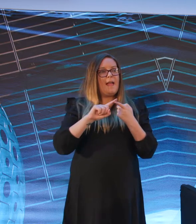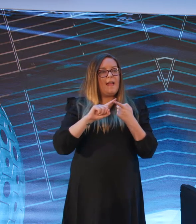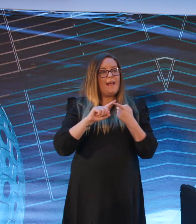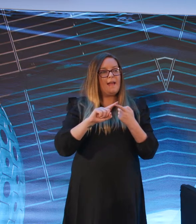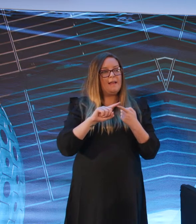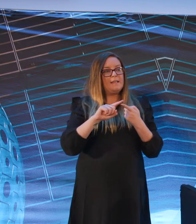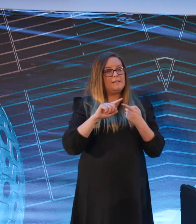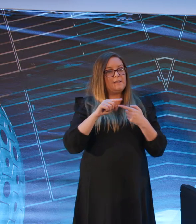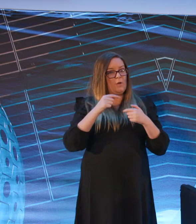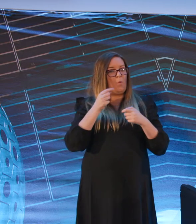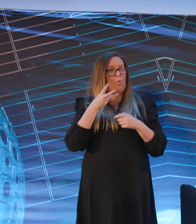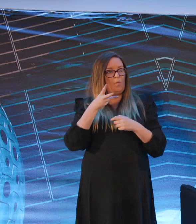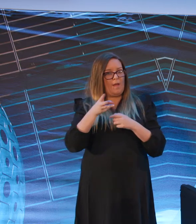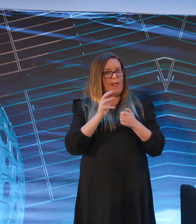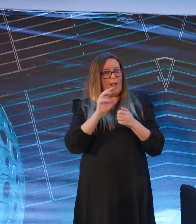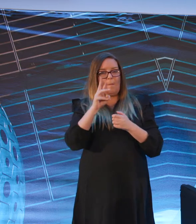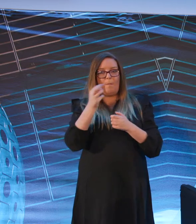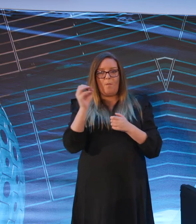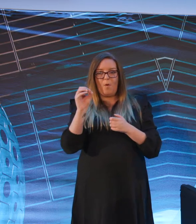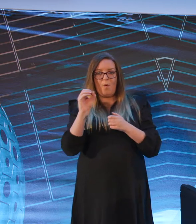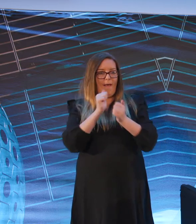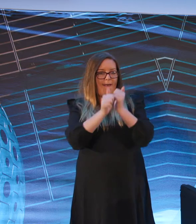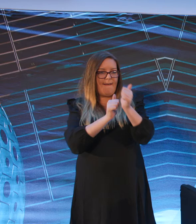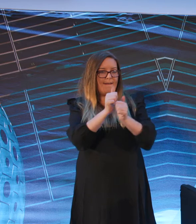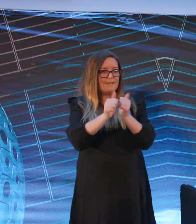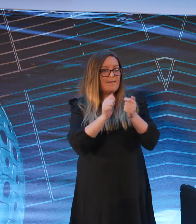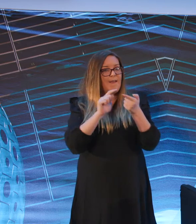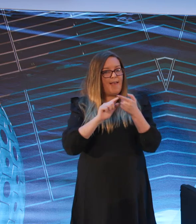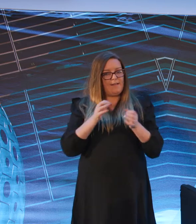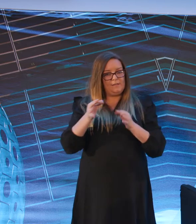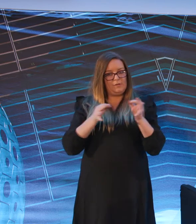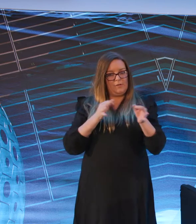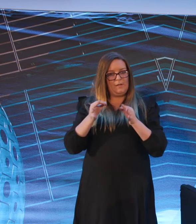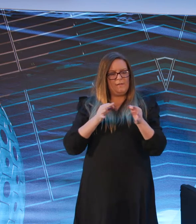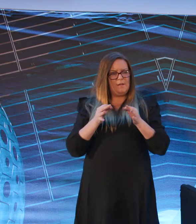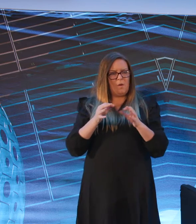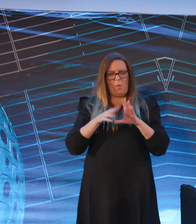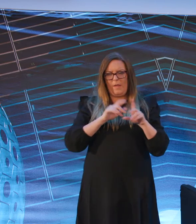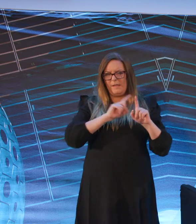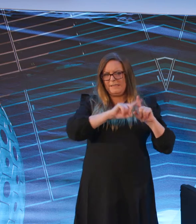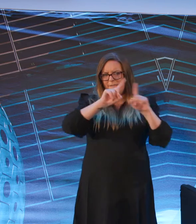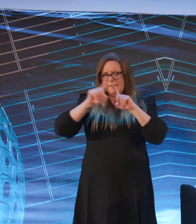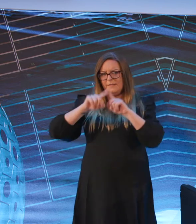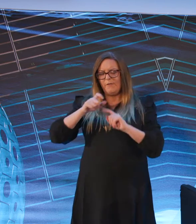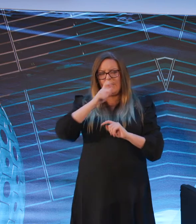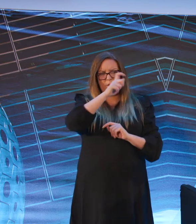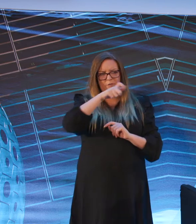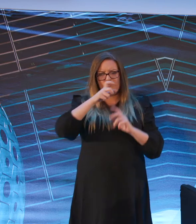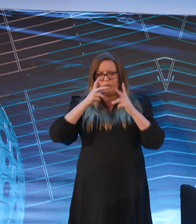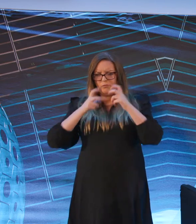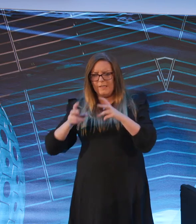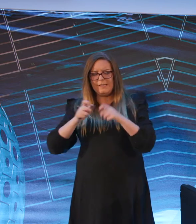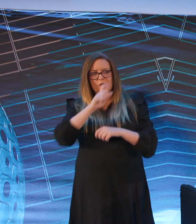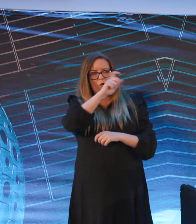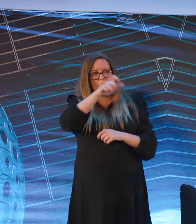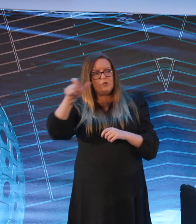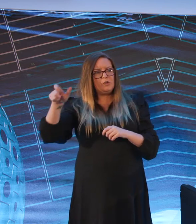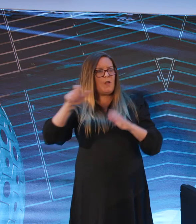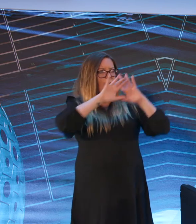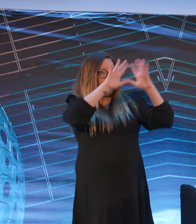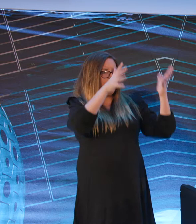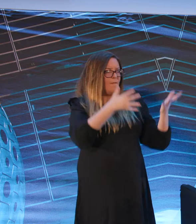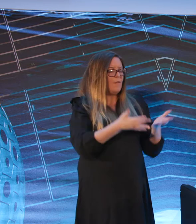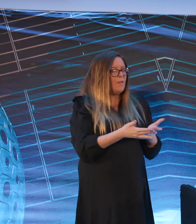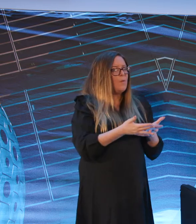collaborate proactively and strategically with prominent researchers from around the world, fostering long-term